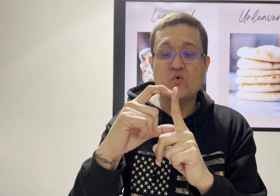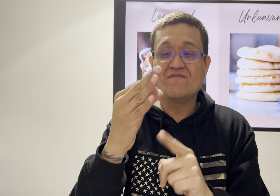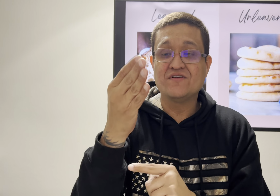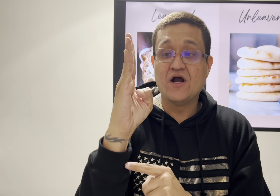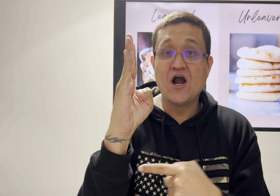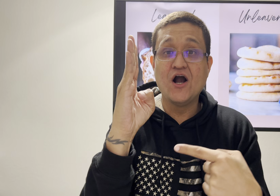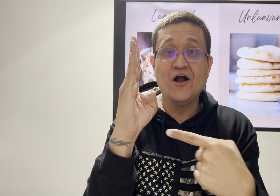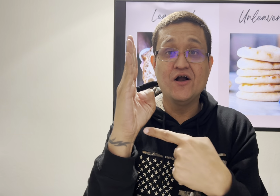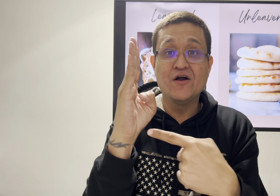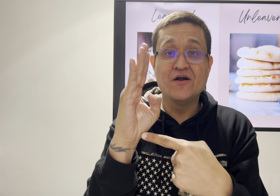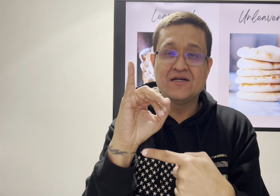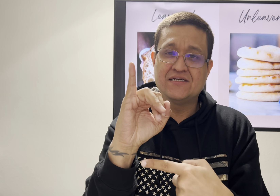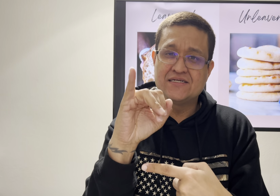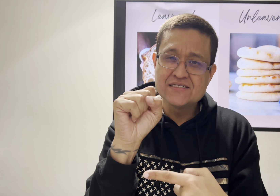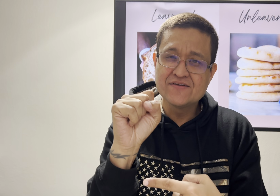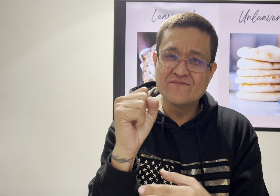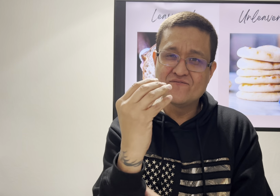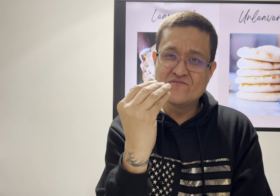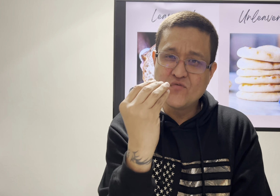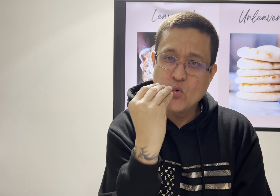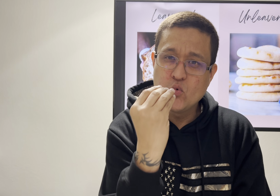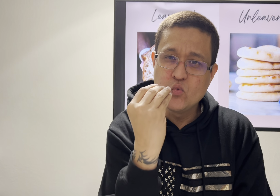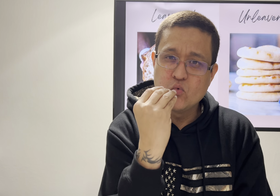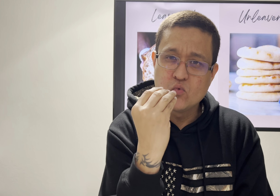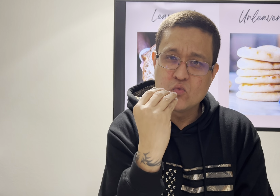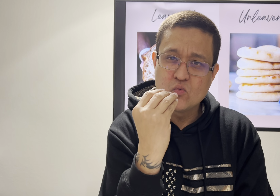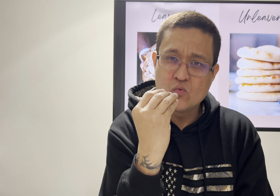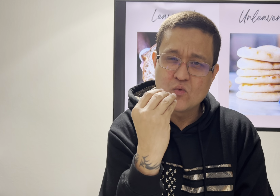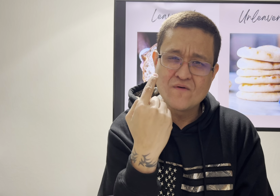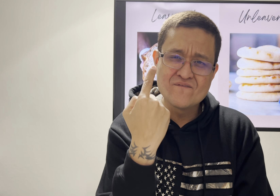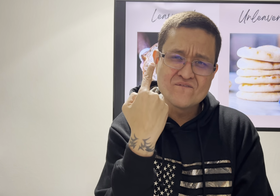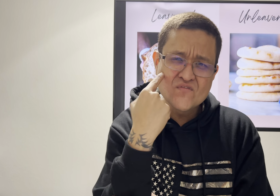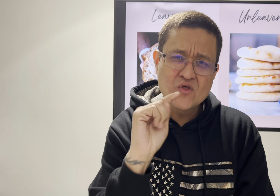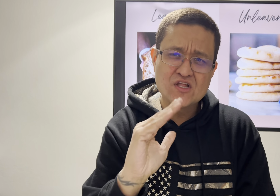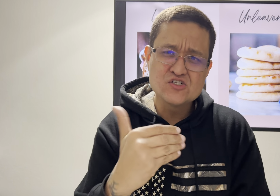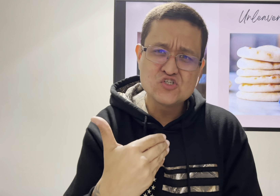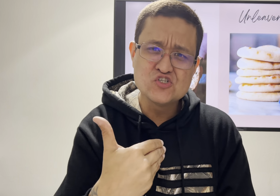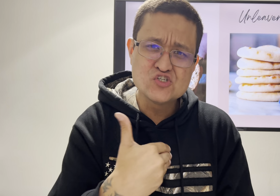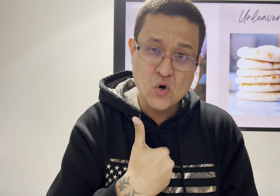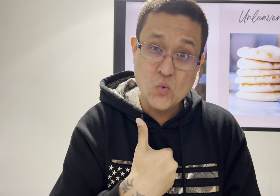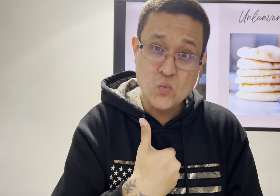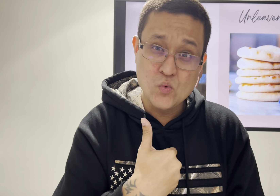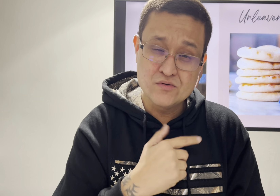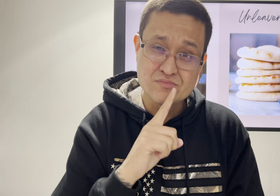First, the Word of God is food for the soul.